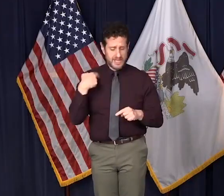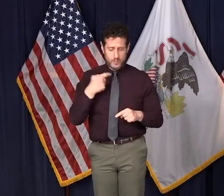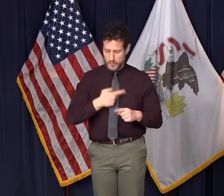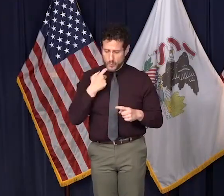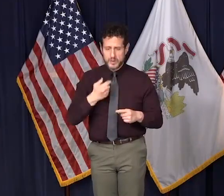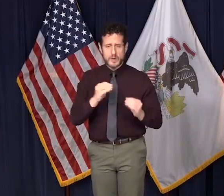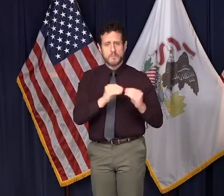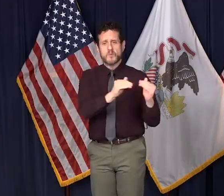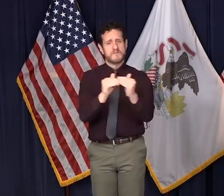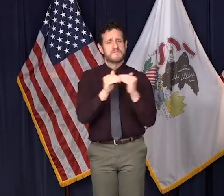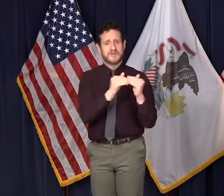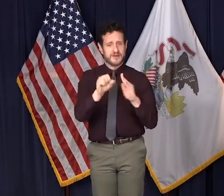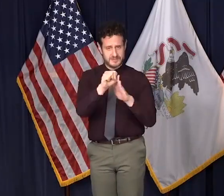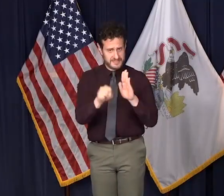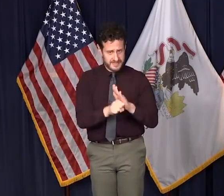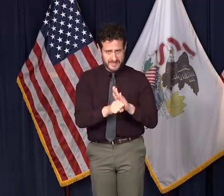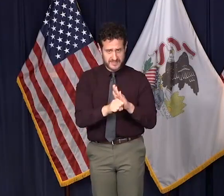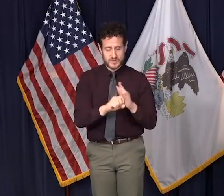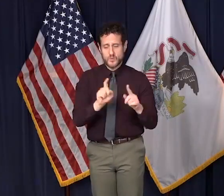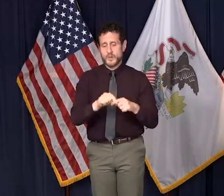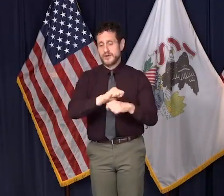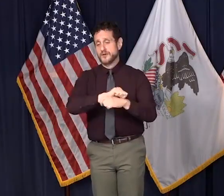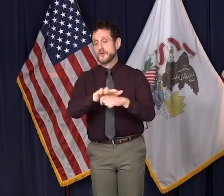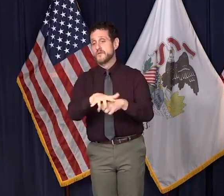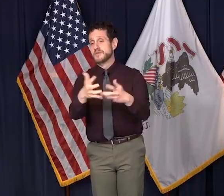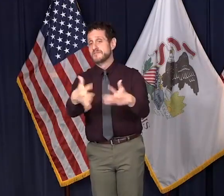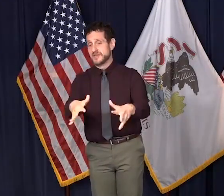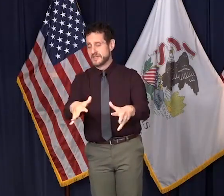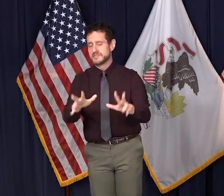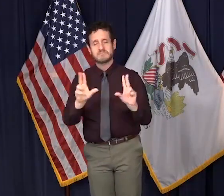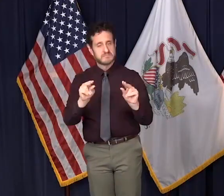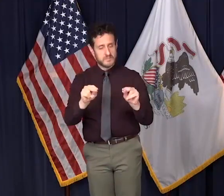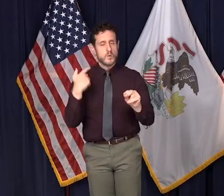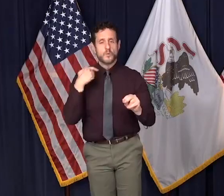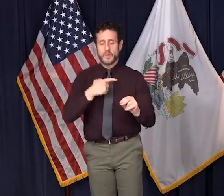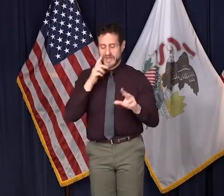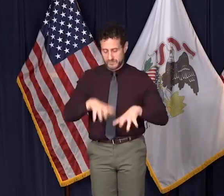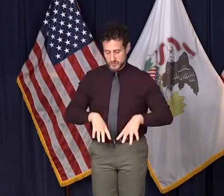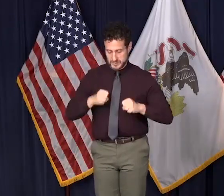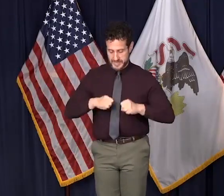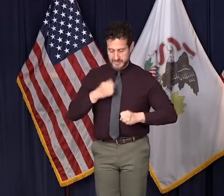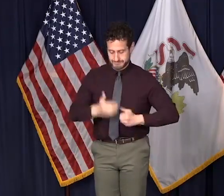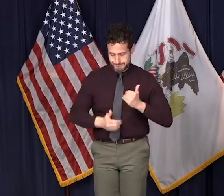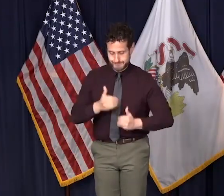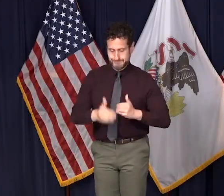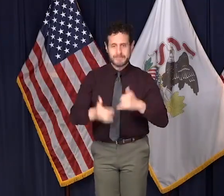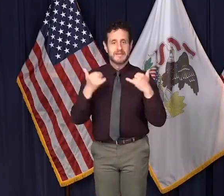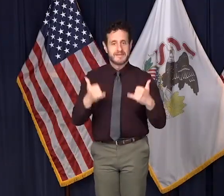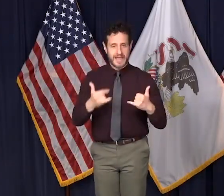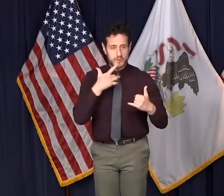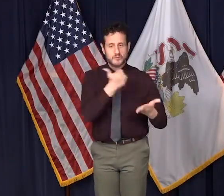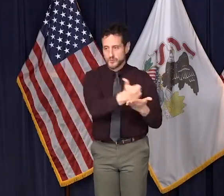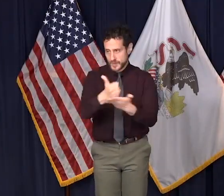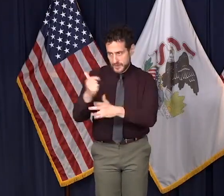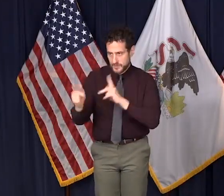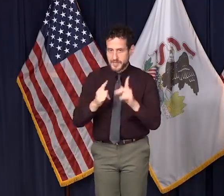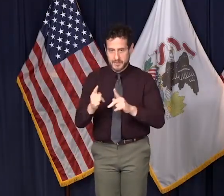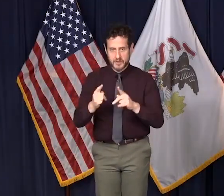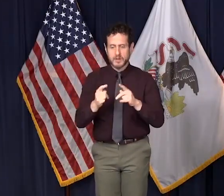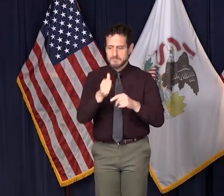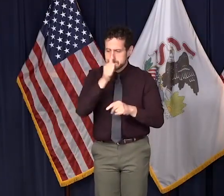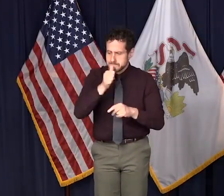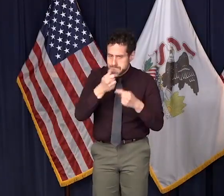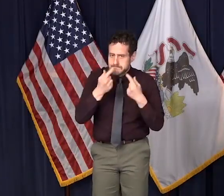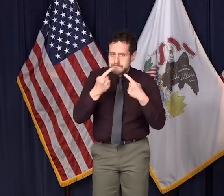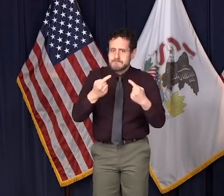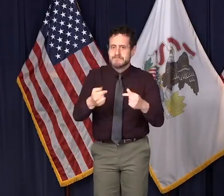and equitable state on the other side of this pandemic. We have to take tangible action to get there. Today marks